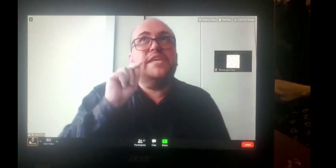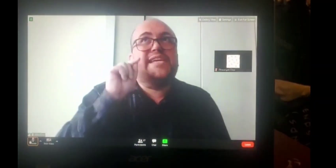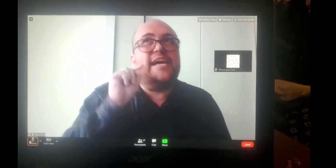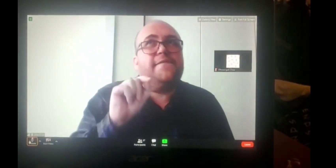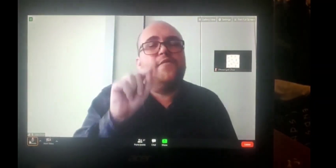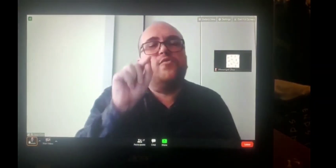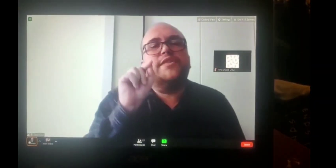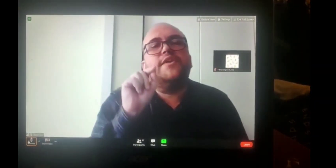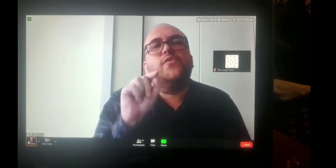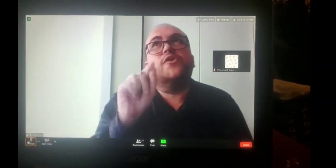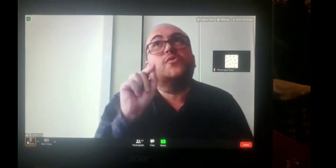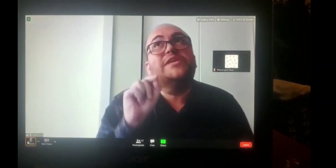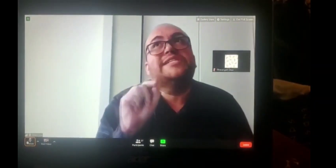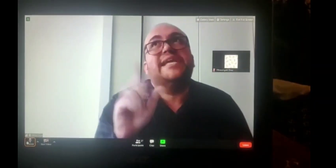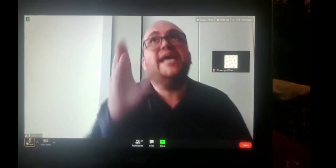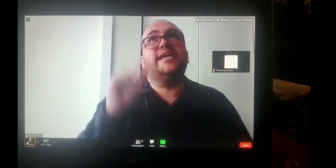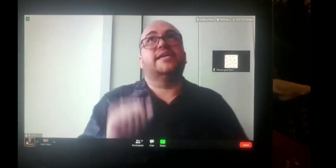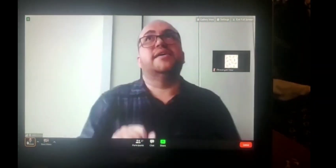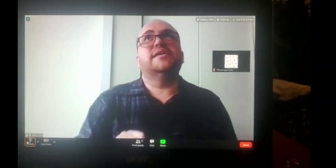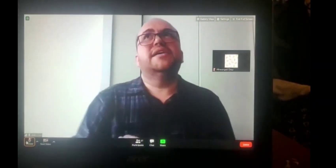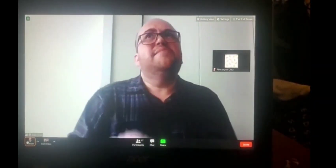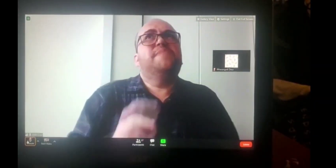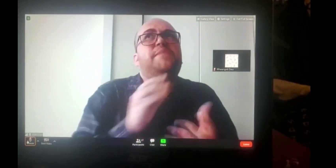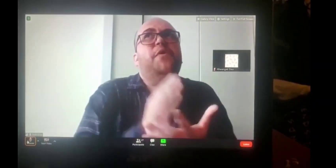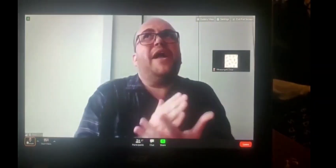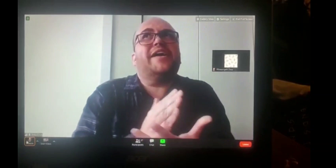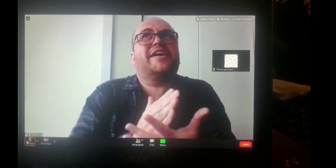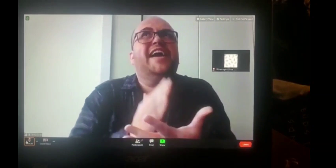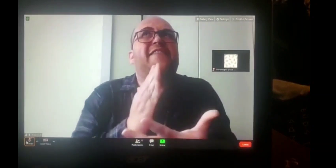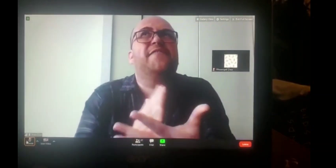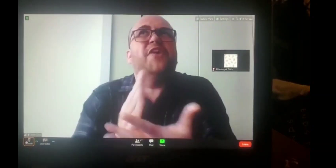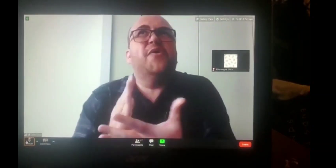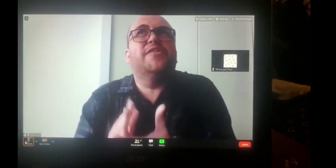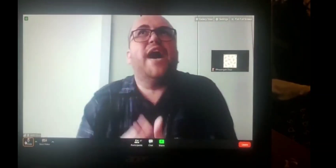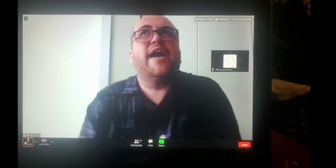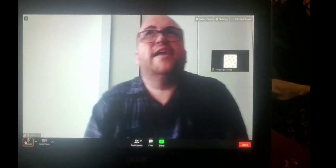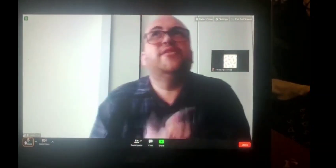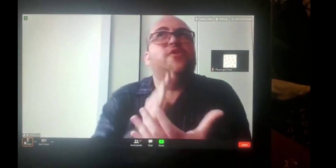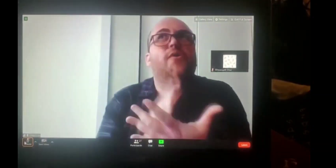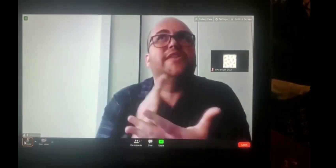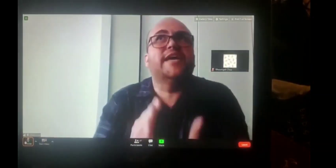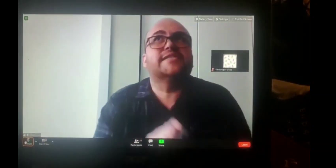be careful with the work we say people are careful nowadays nowadays